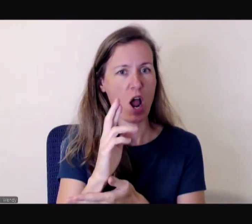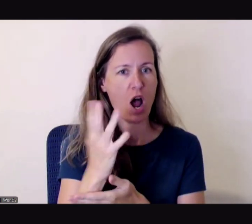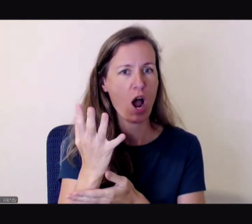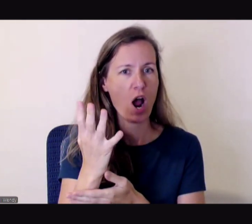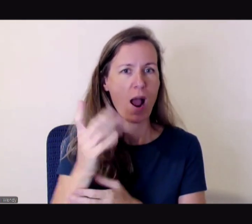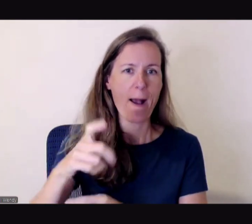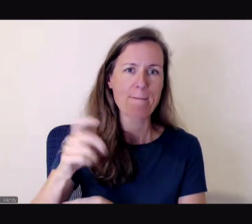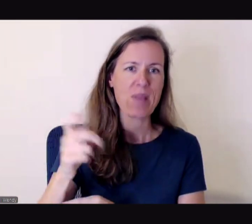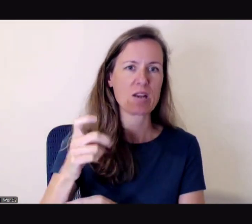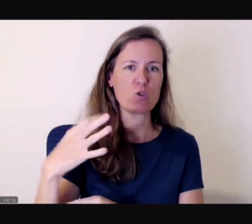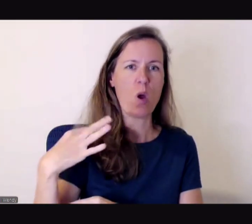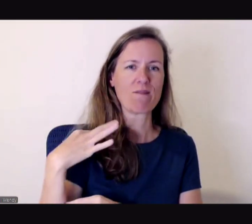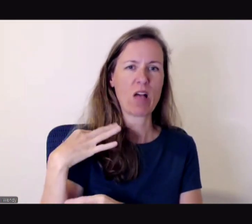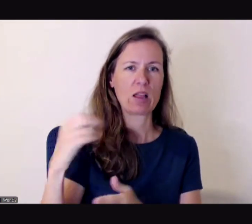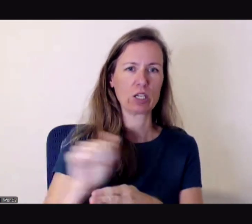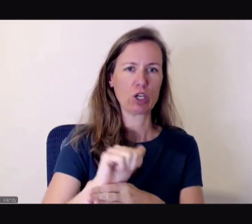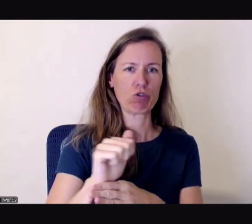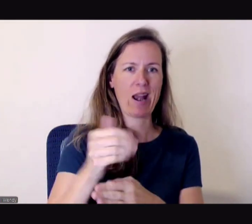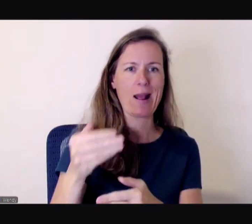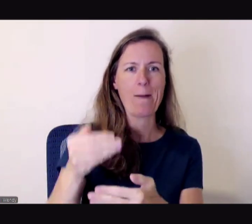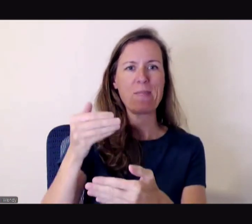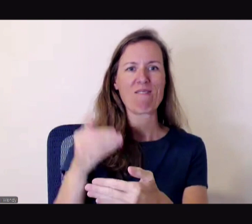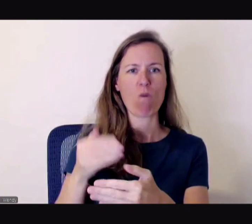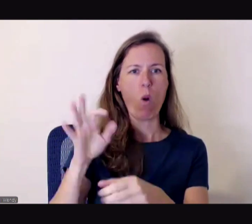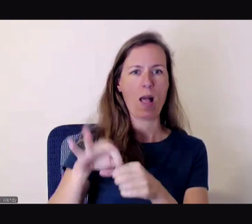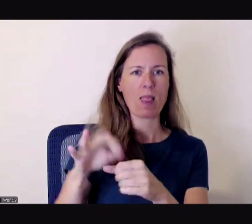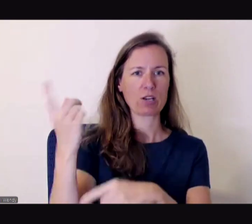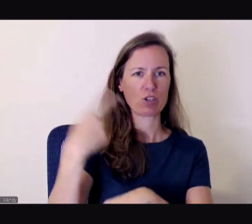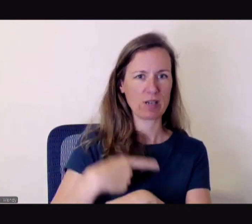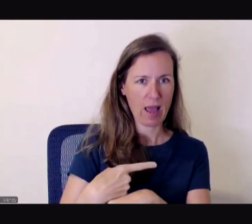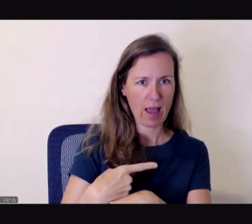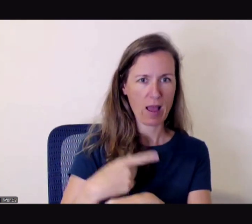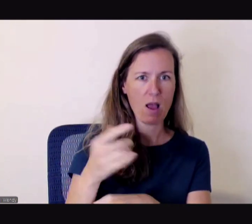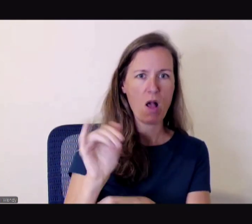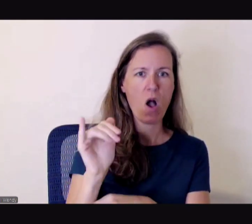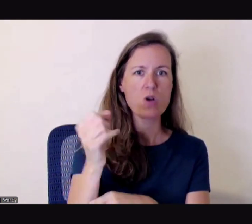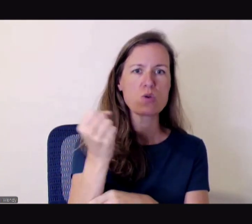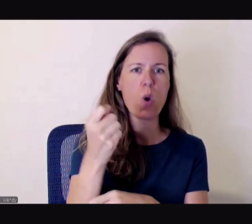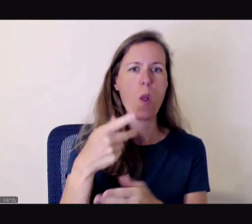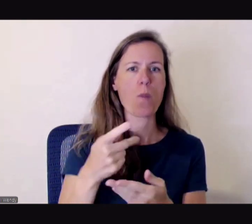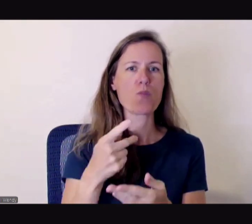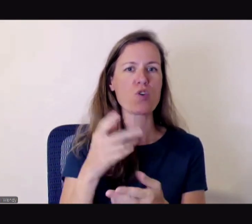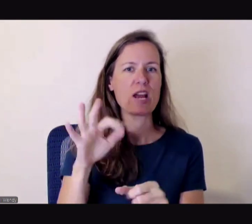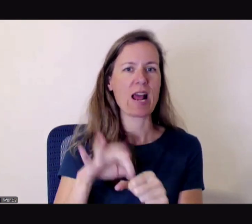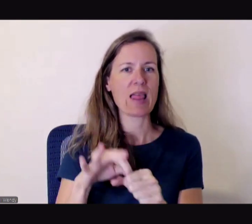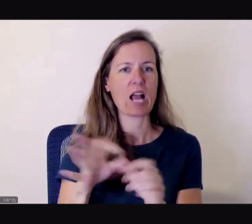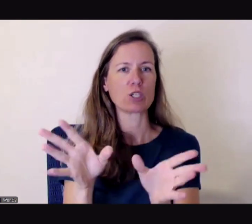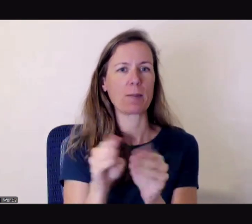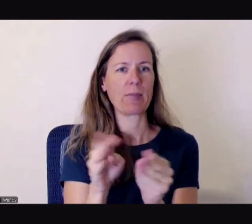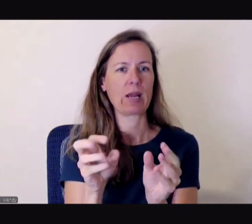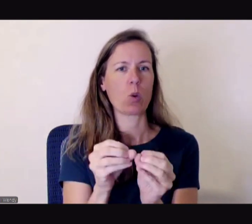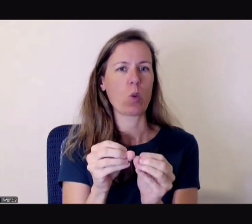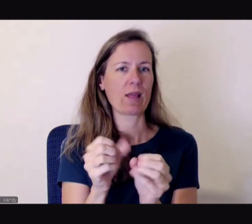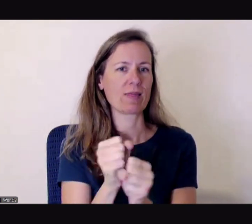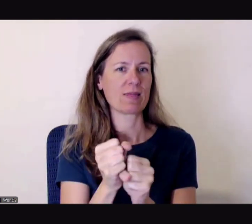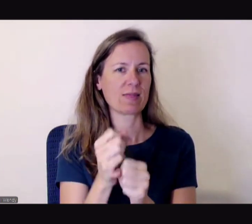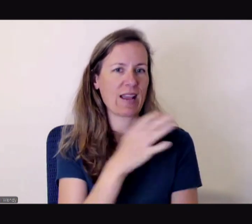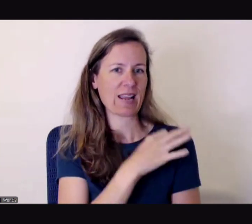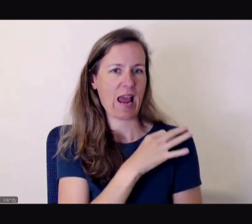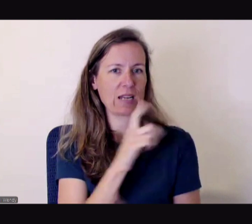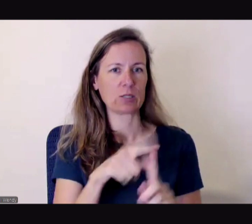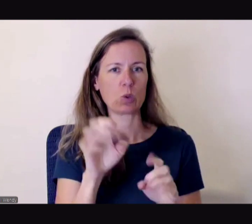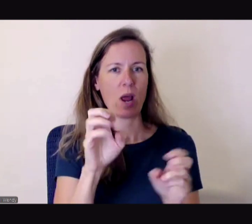educate everyone on our processes, to address questions and concerns in advance, and to set some clear parameters for Election